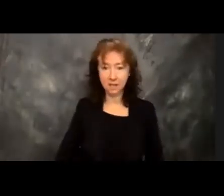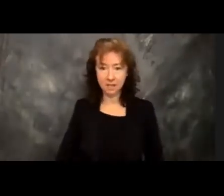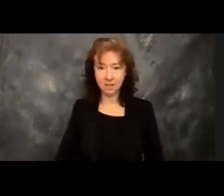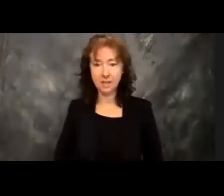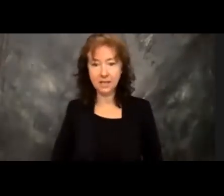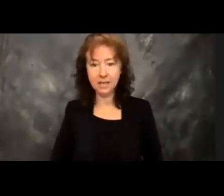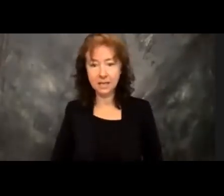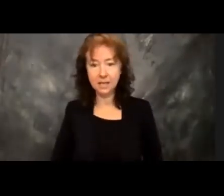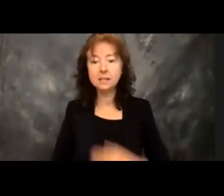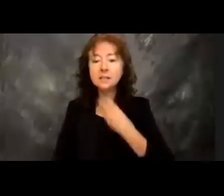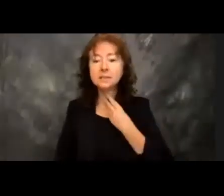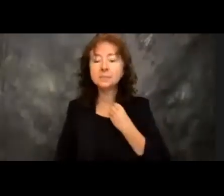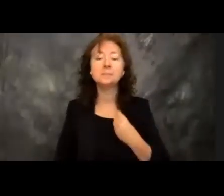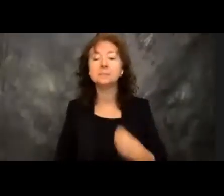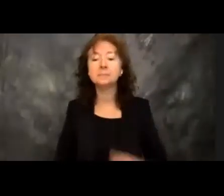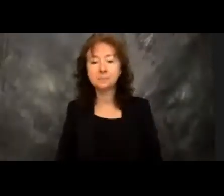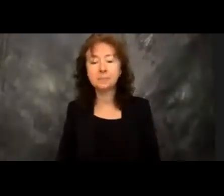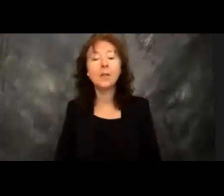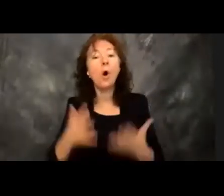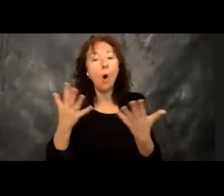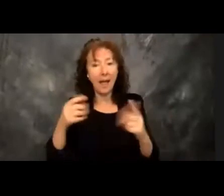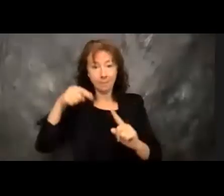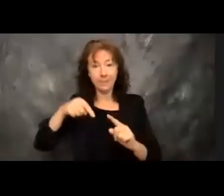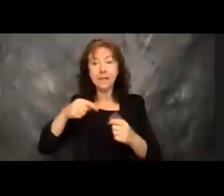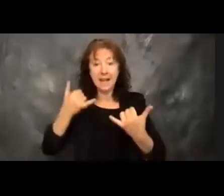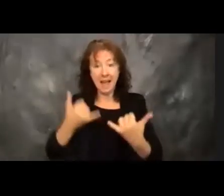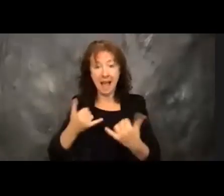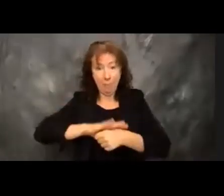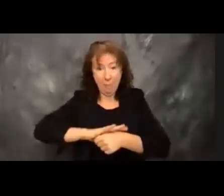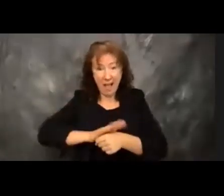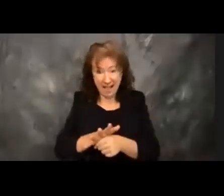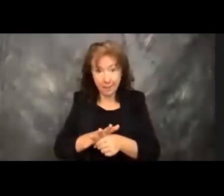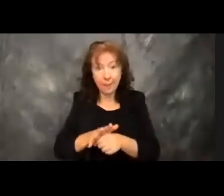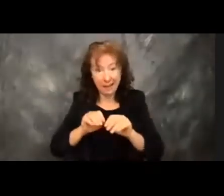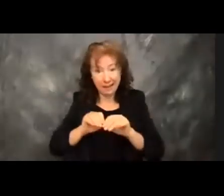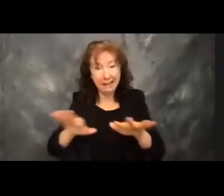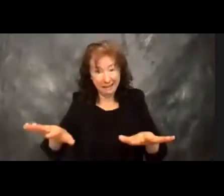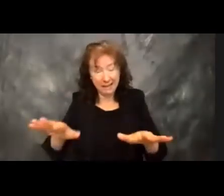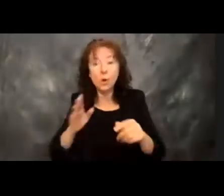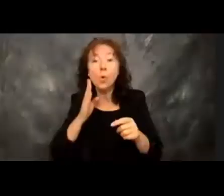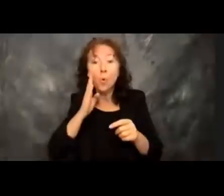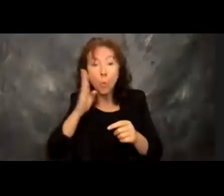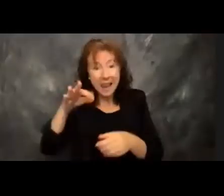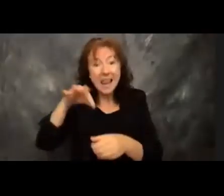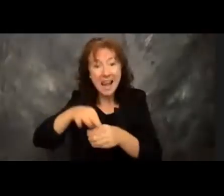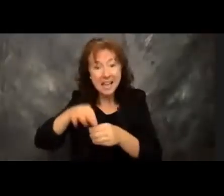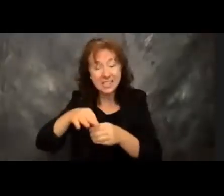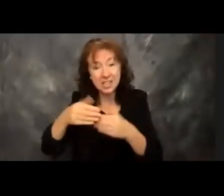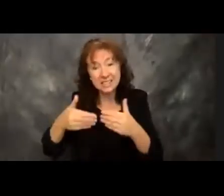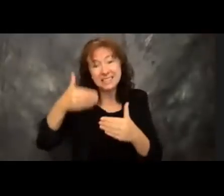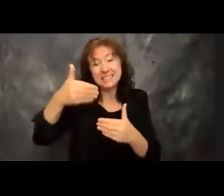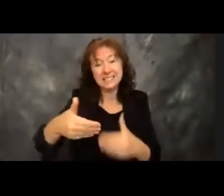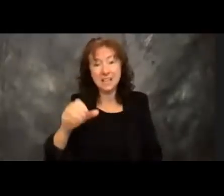During this pandemic period, we're going to have elections at the end of October, and there will be